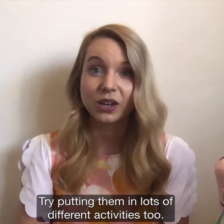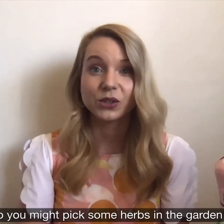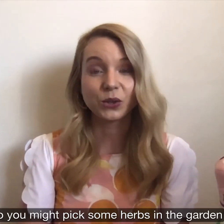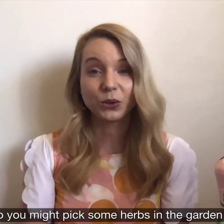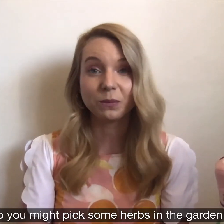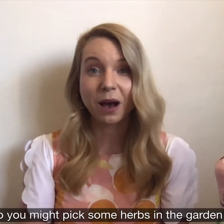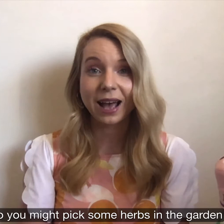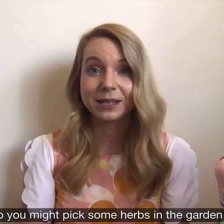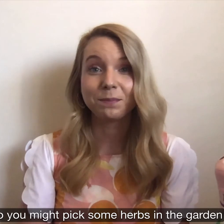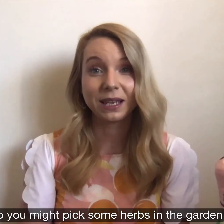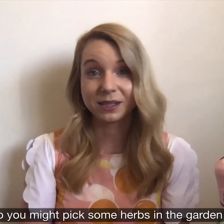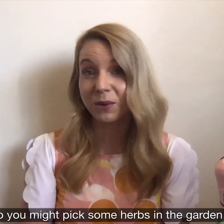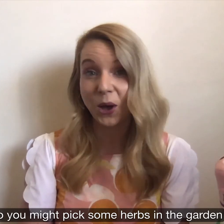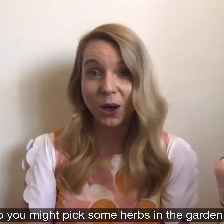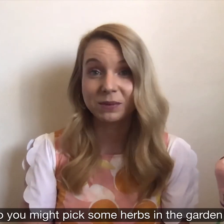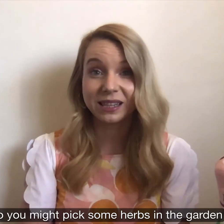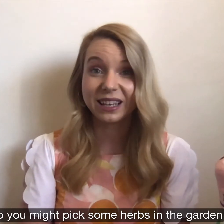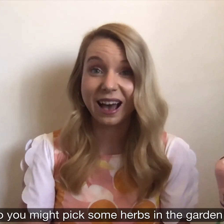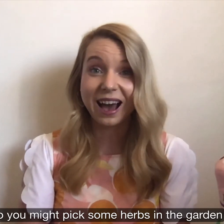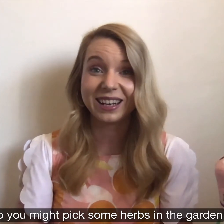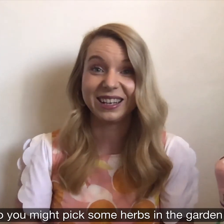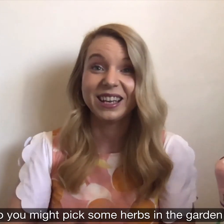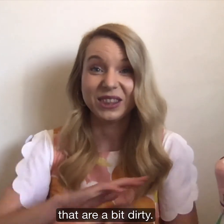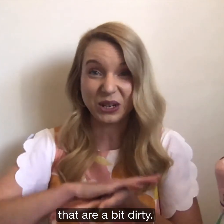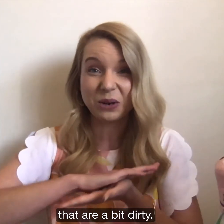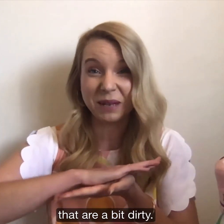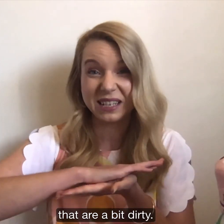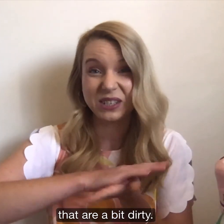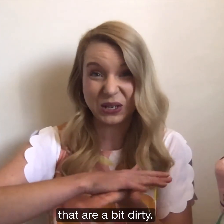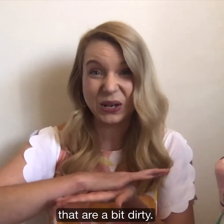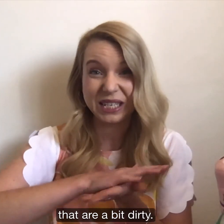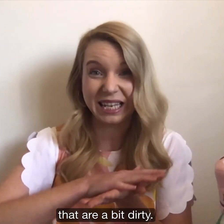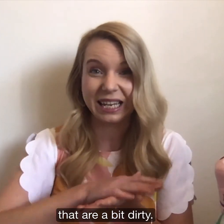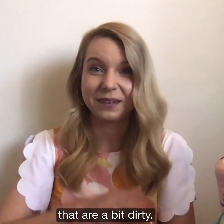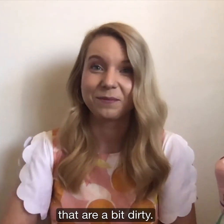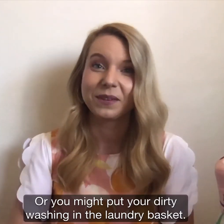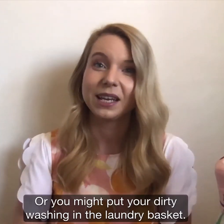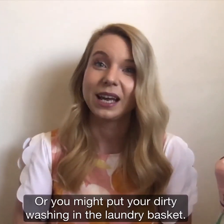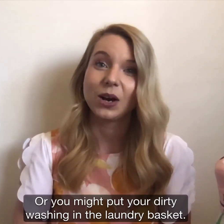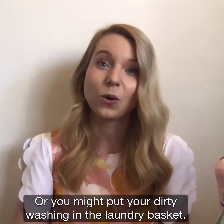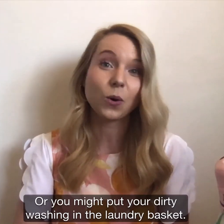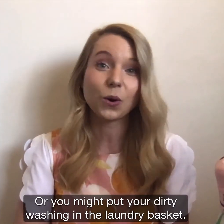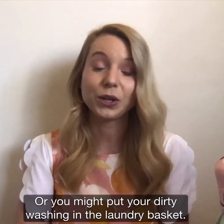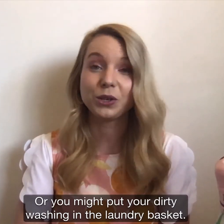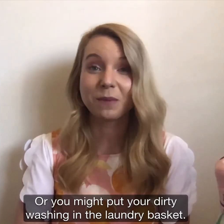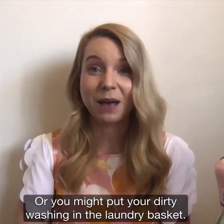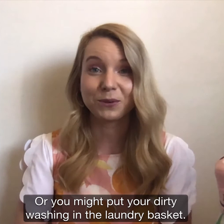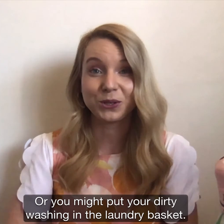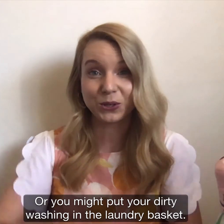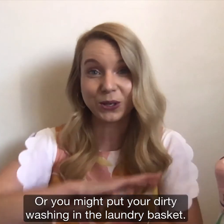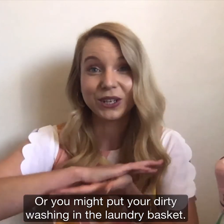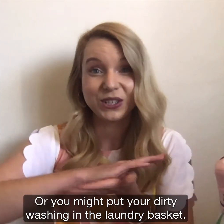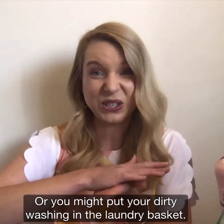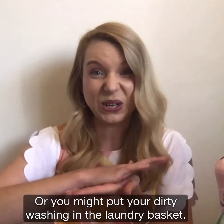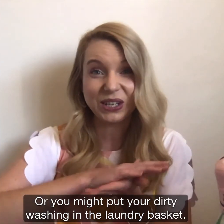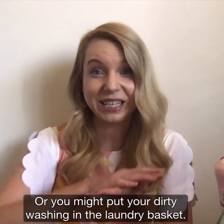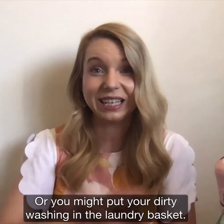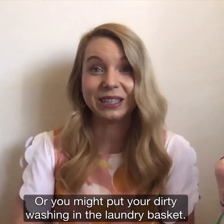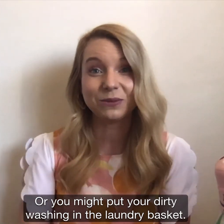So you might pick some herbs in the garden that are a bit dirty. Or you might put your dirty